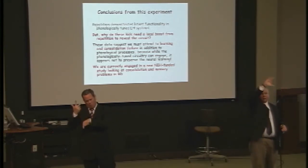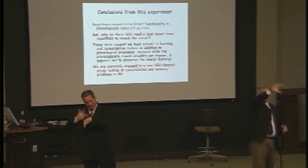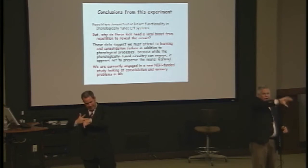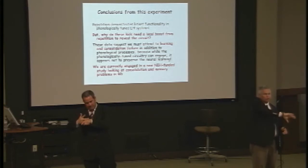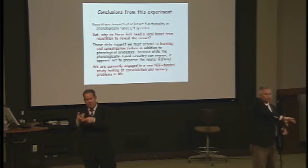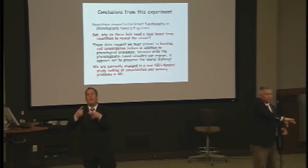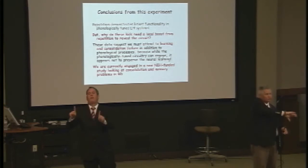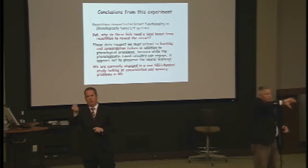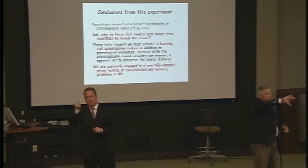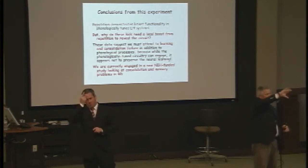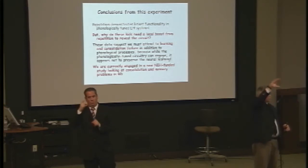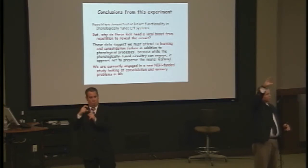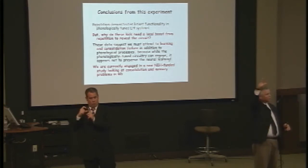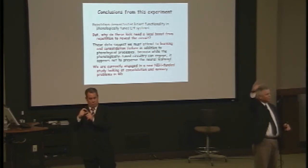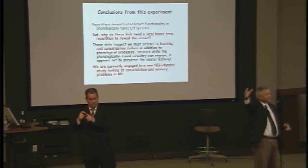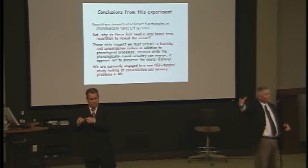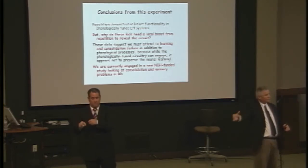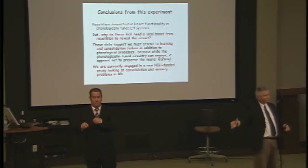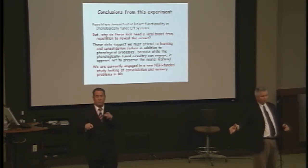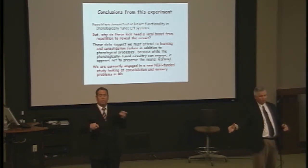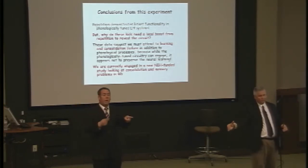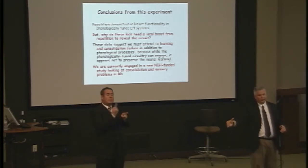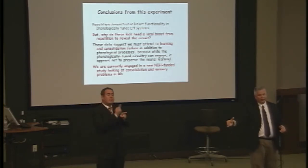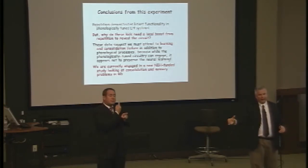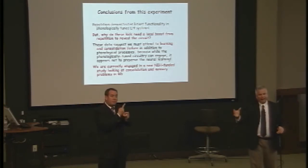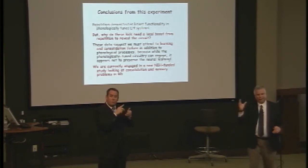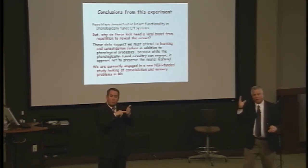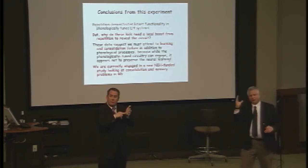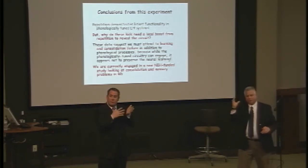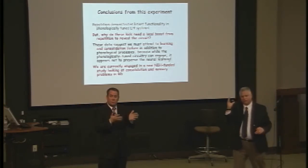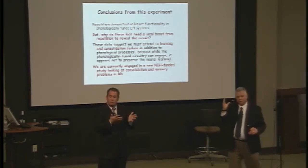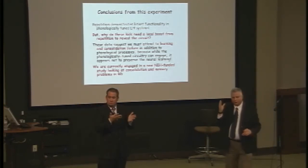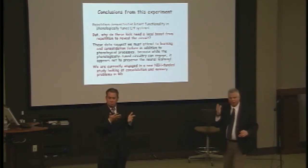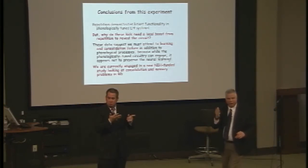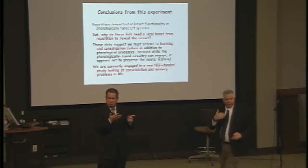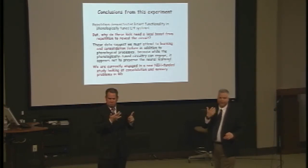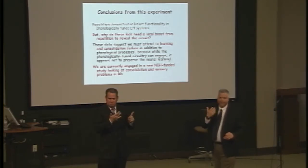relation, a U-shaped relation between skill and